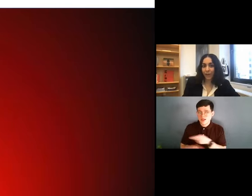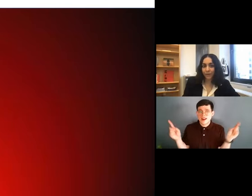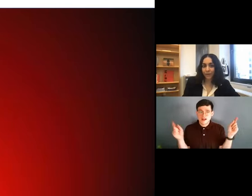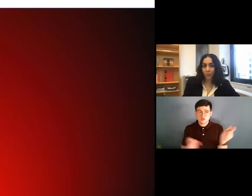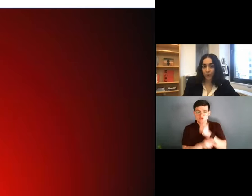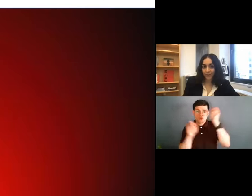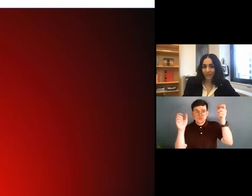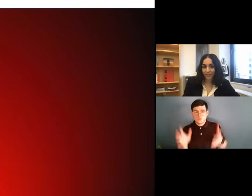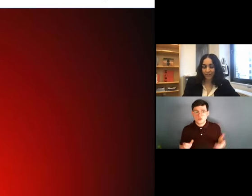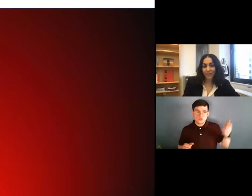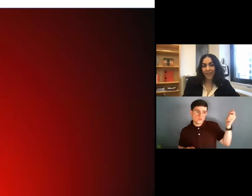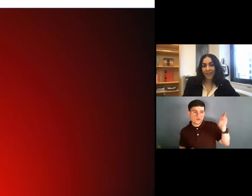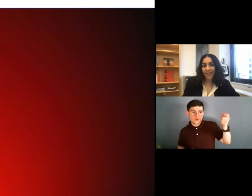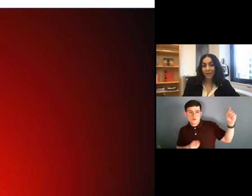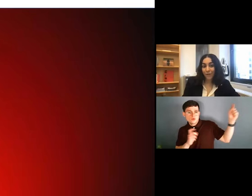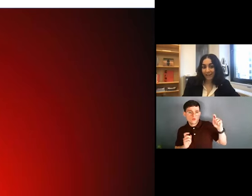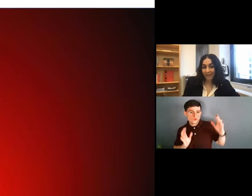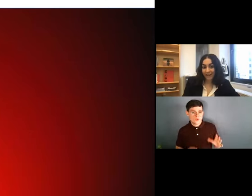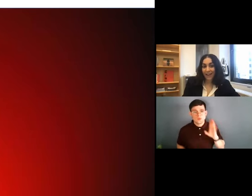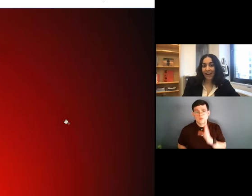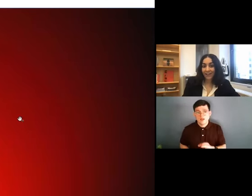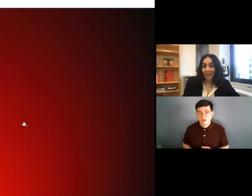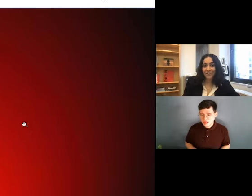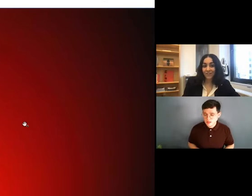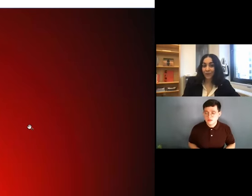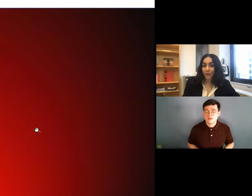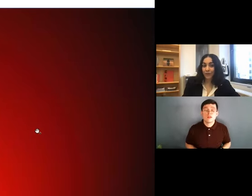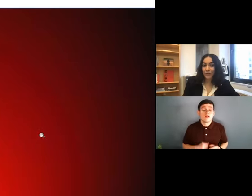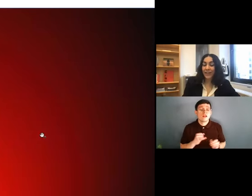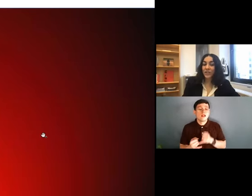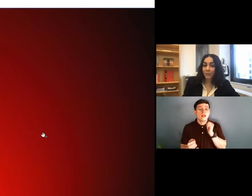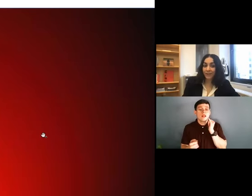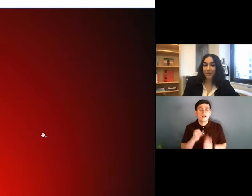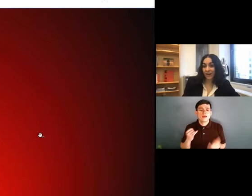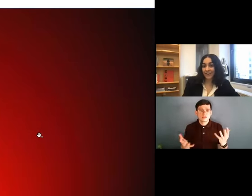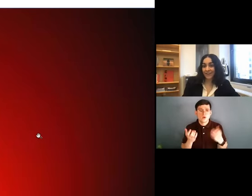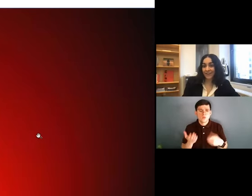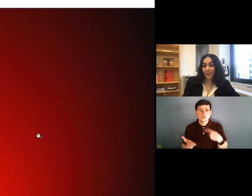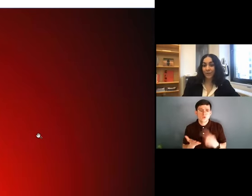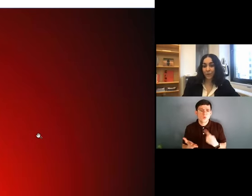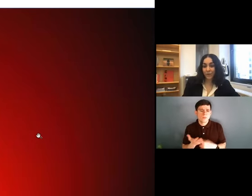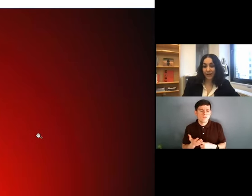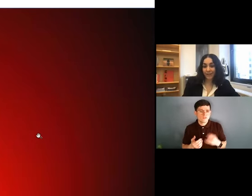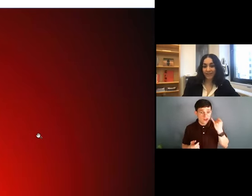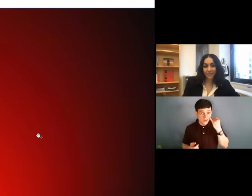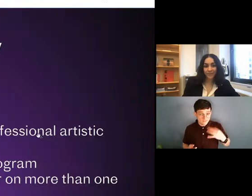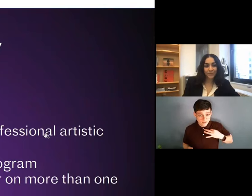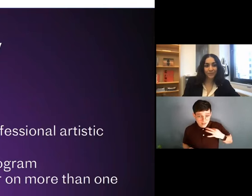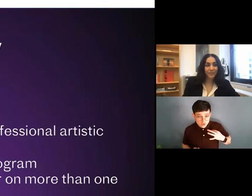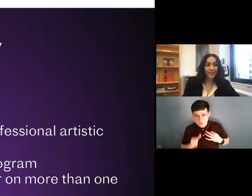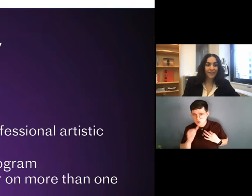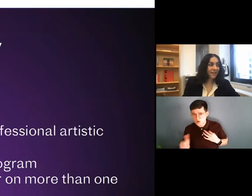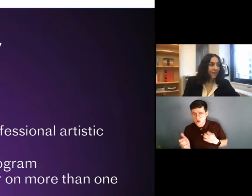Creative Capital Awardees. And finally, I'd like to just go over the eligibility criteria for the grant.